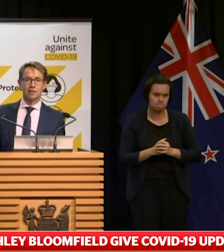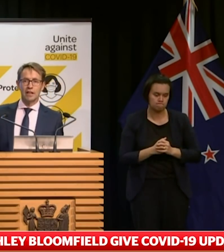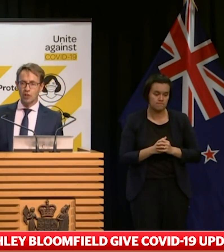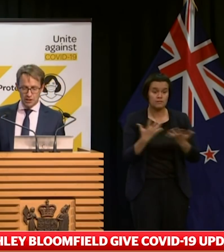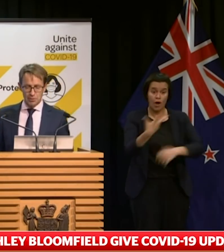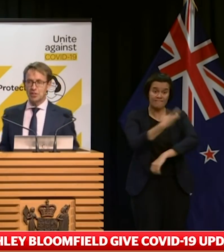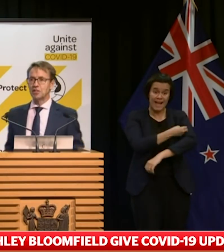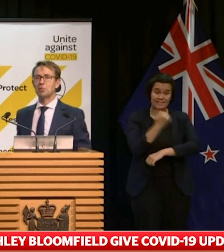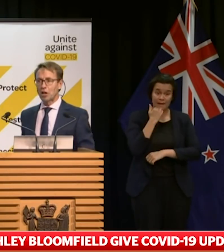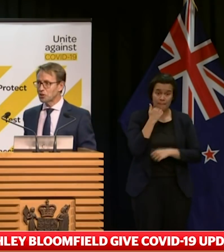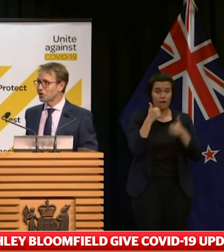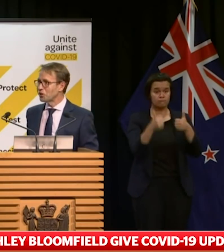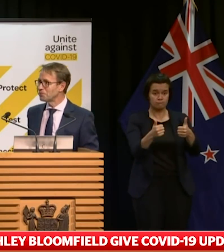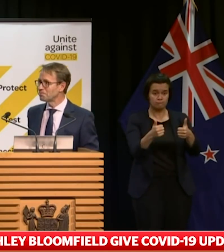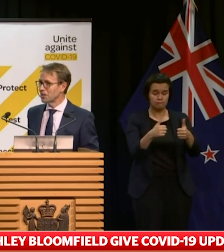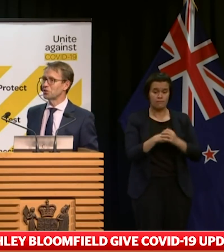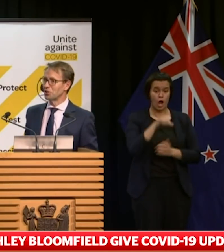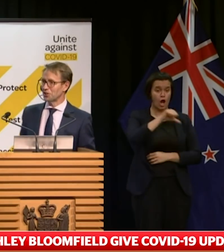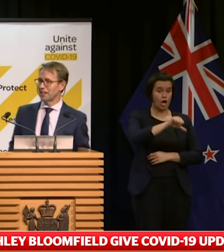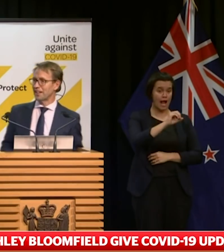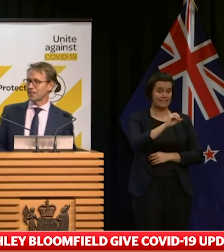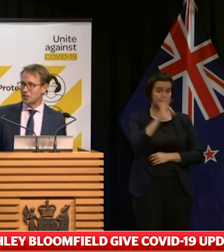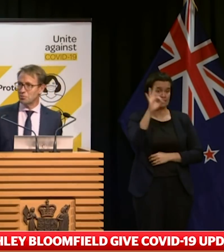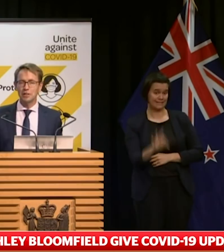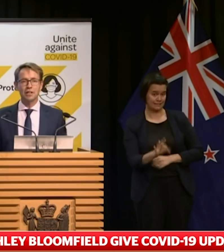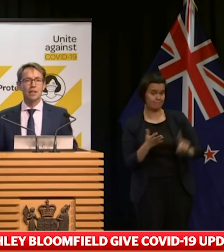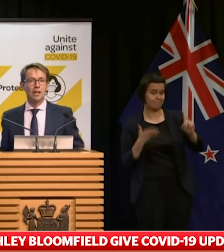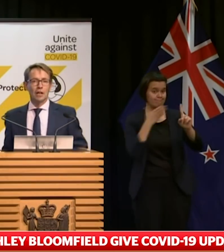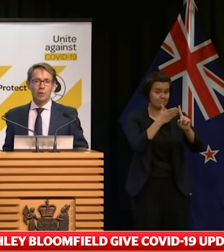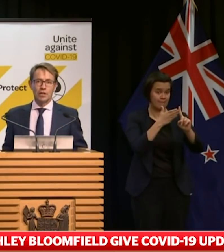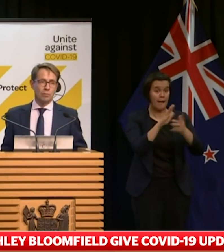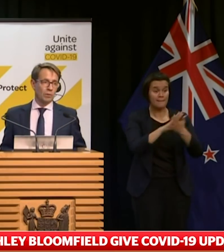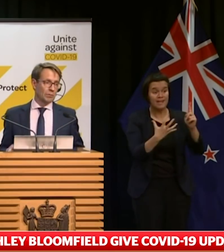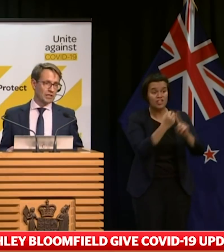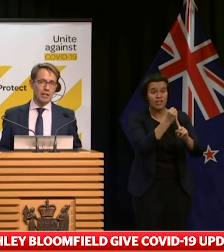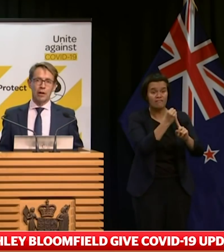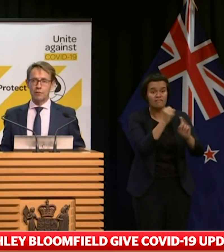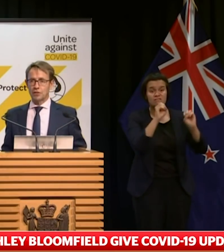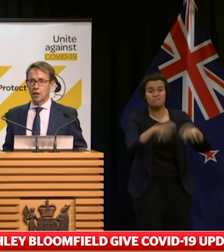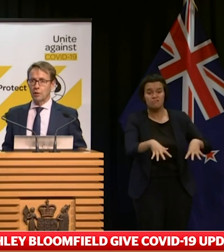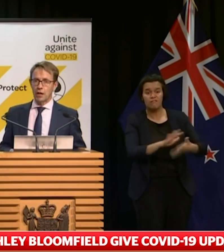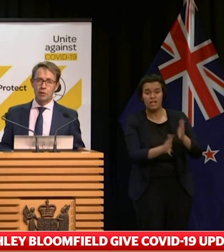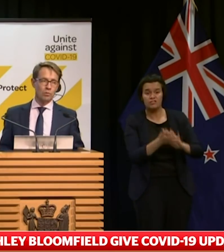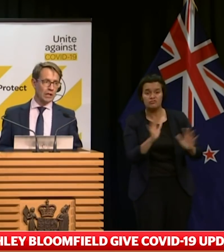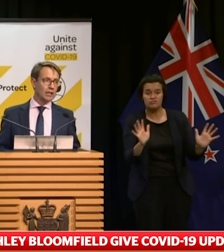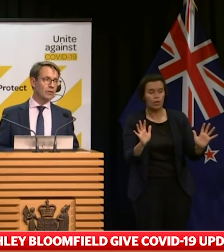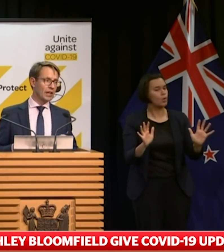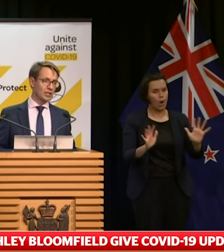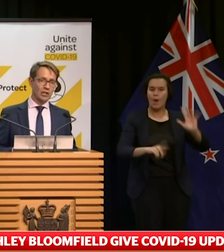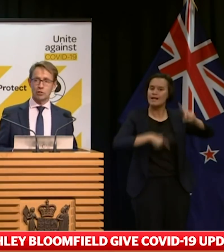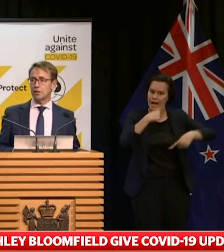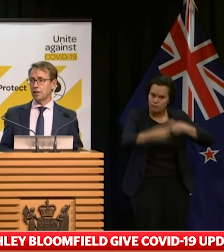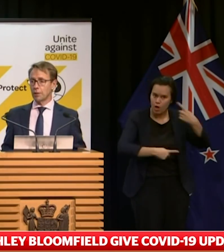but 90% is a milestone. It's not the end point. We must keep our efforts going, and we really